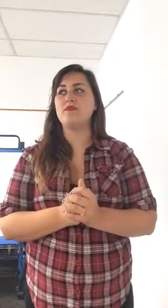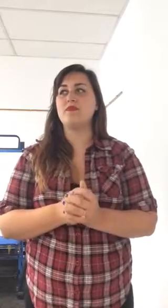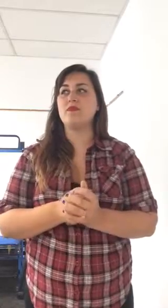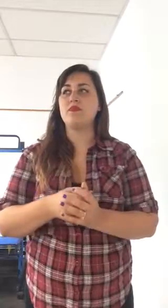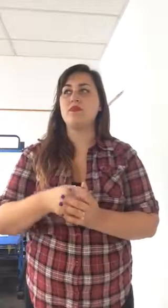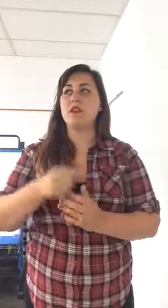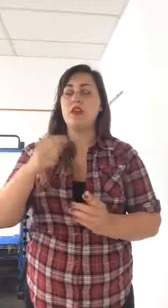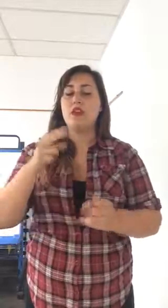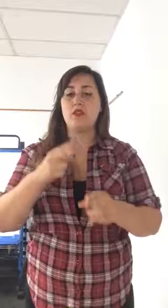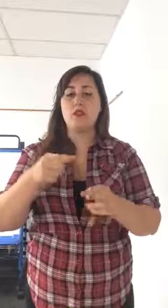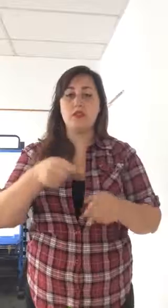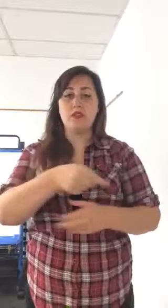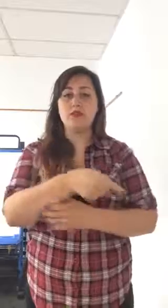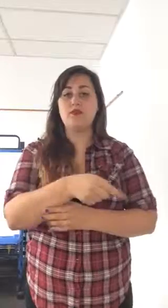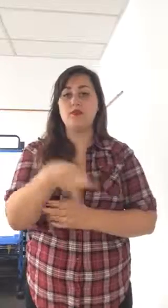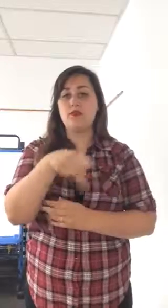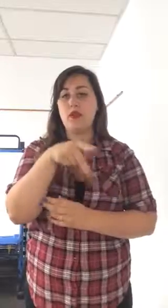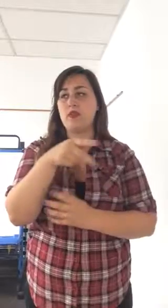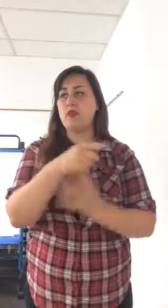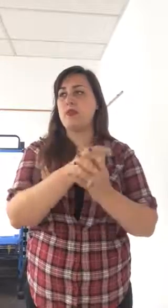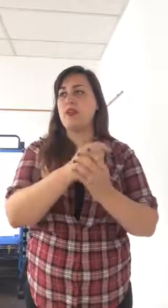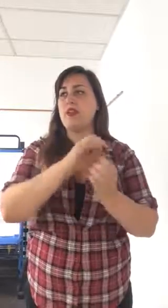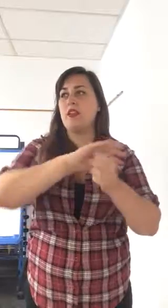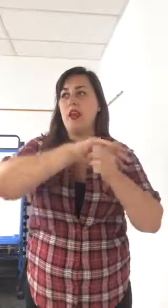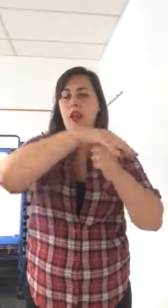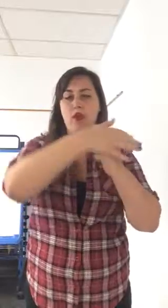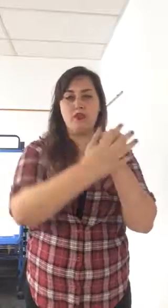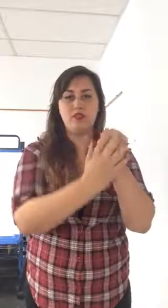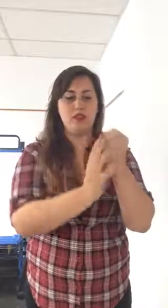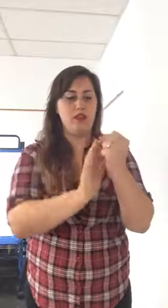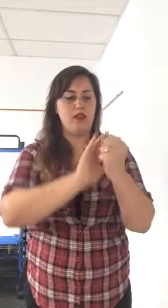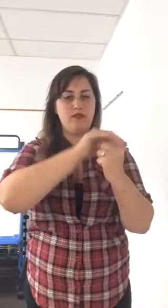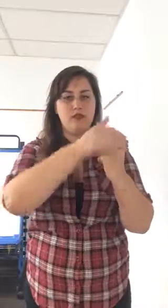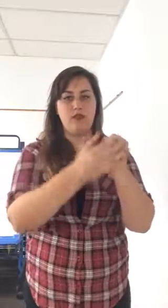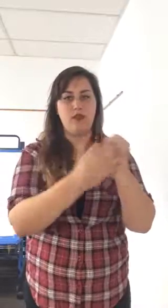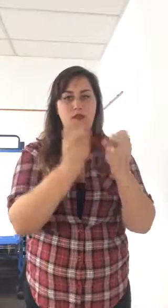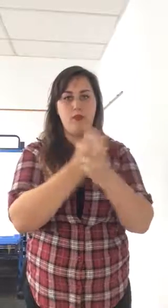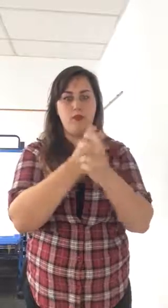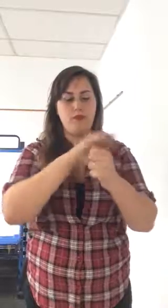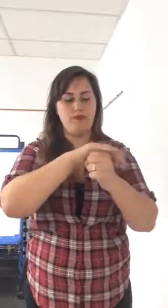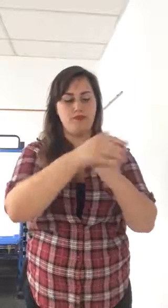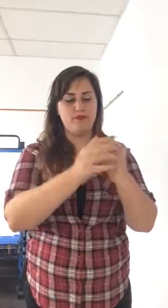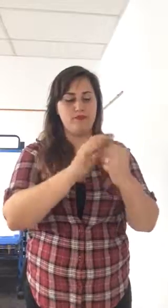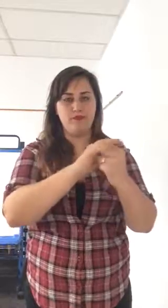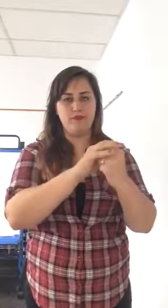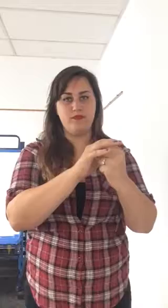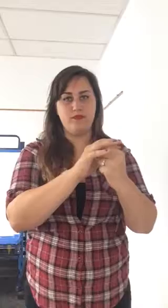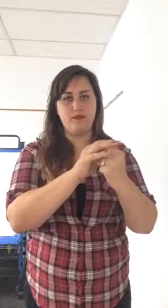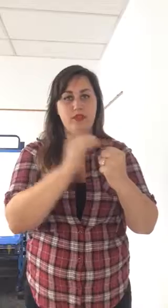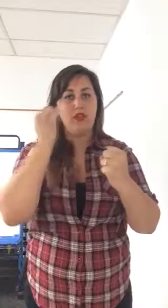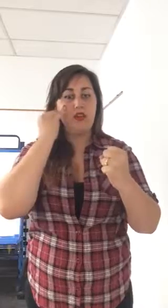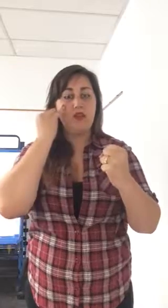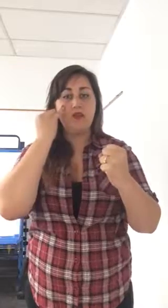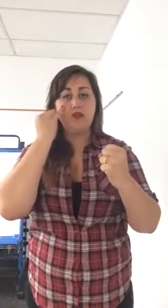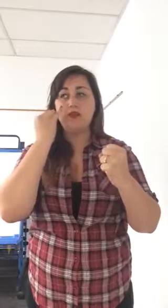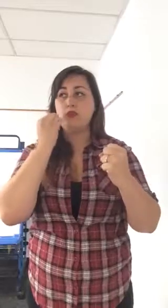Periosteum is a protective sleeve that surrounds the outside of the bone. So if we look over here, by the way, what's the longest bone